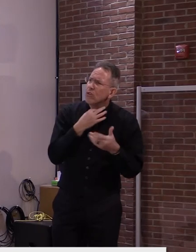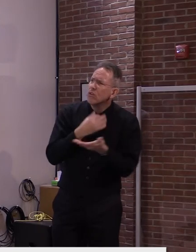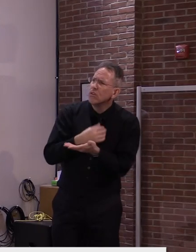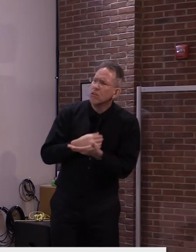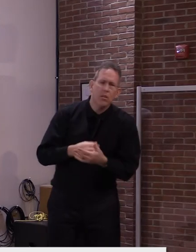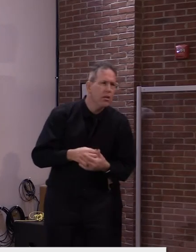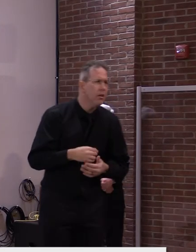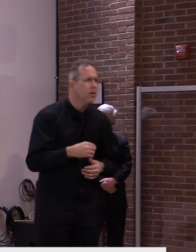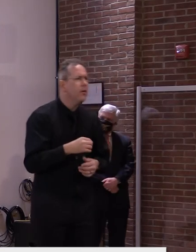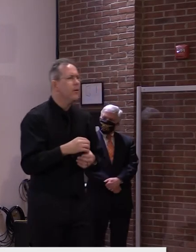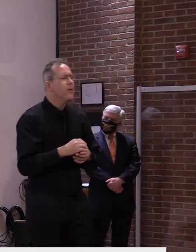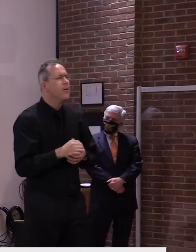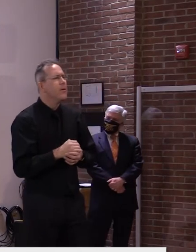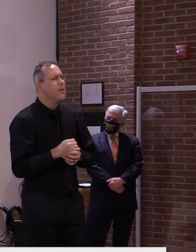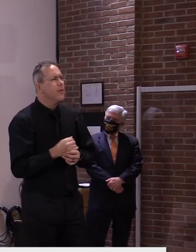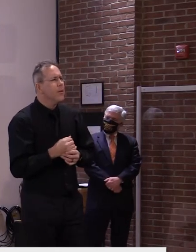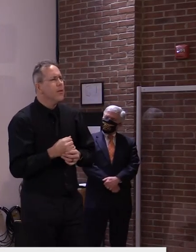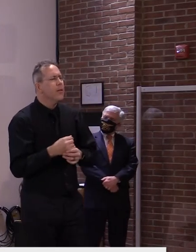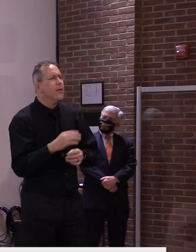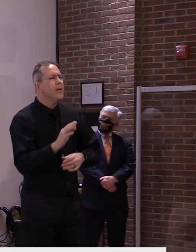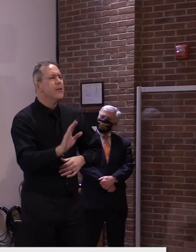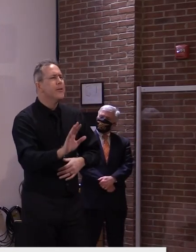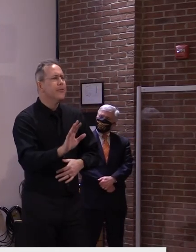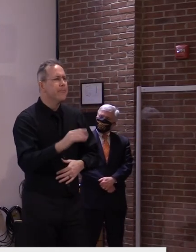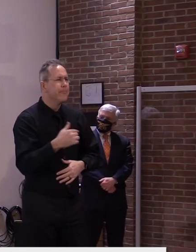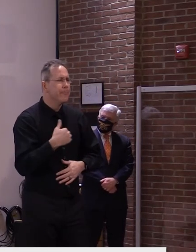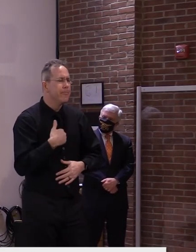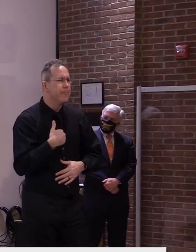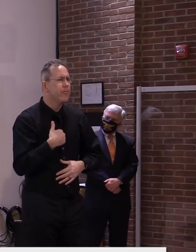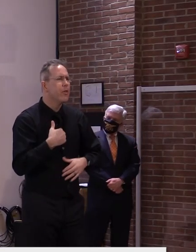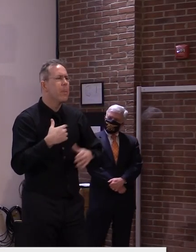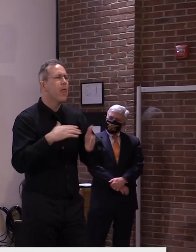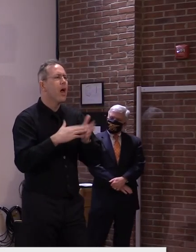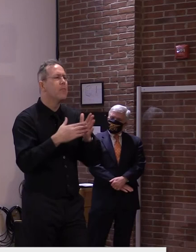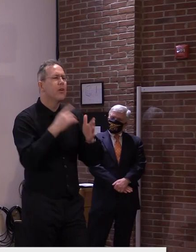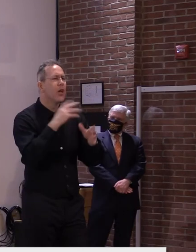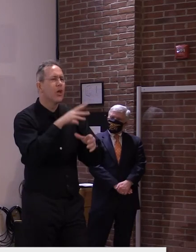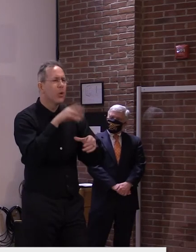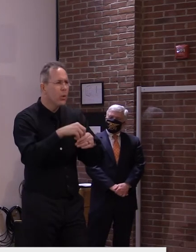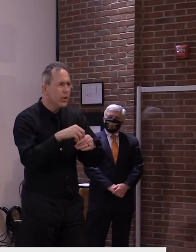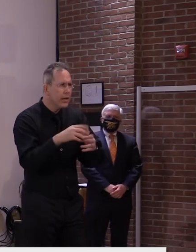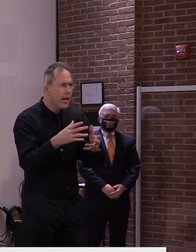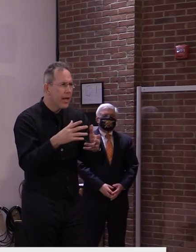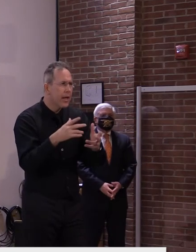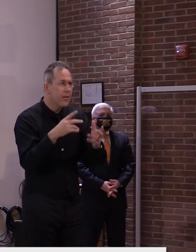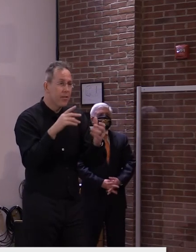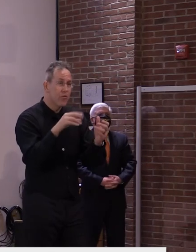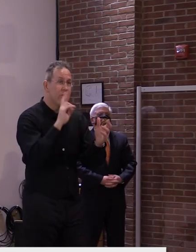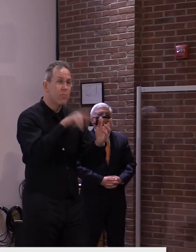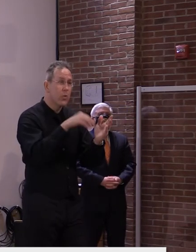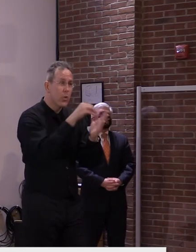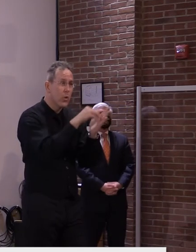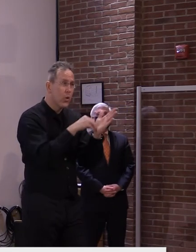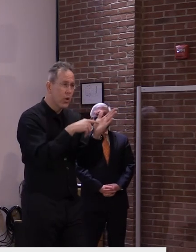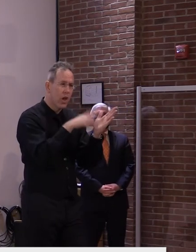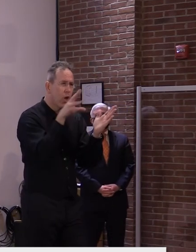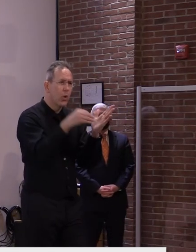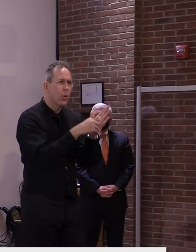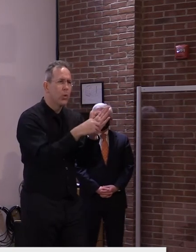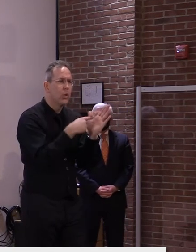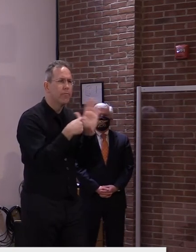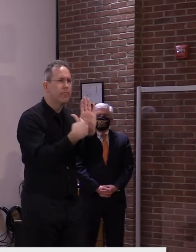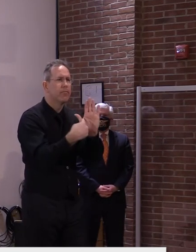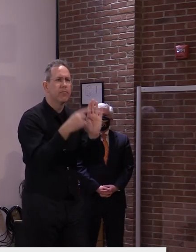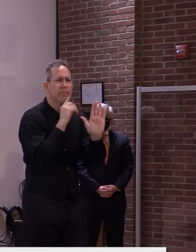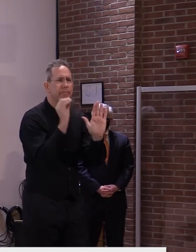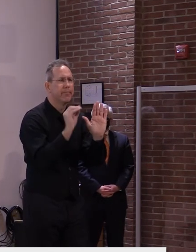I was specifically referring to not using them in the reporting of the positive value. But no directive